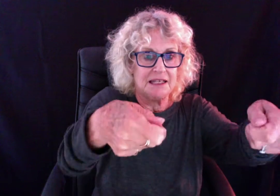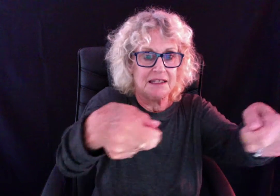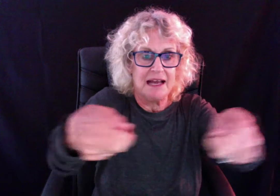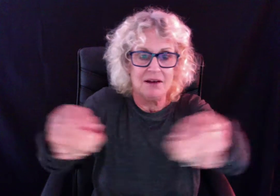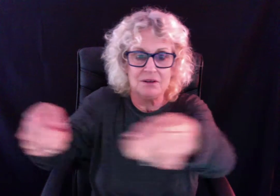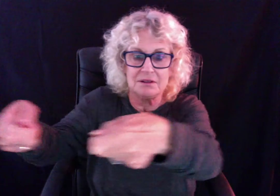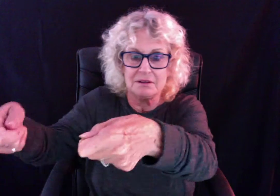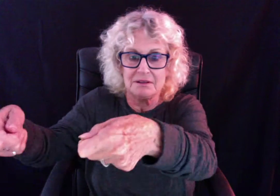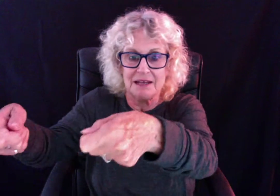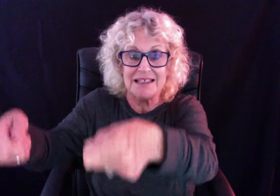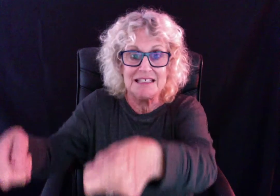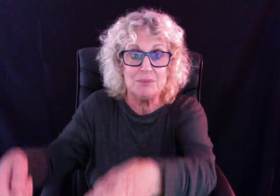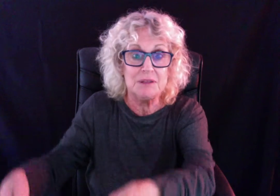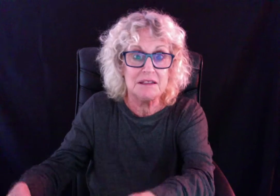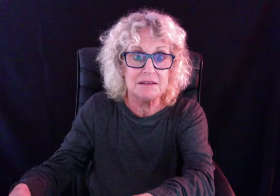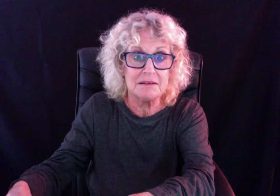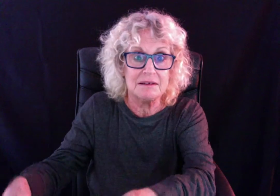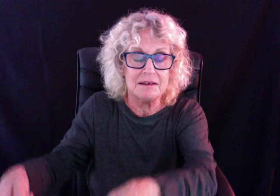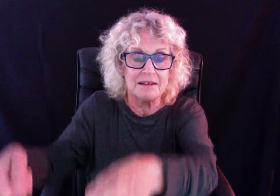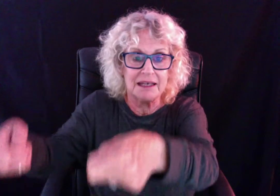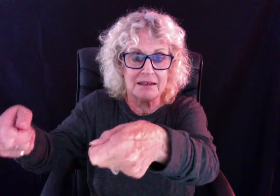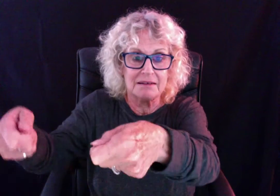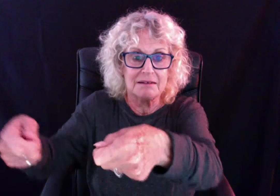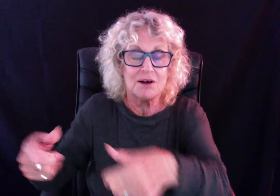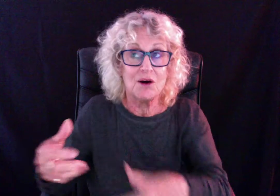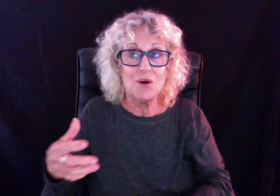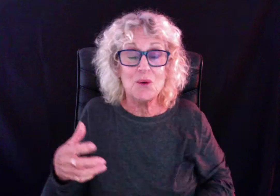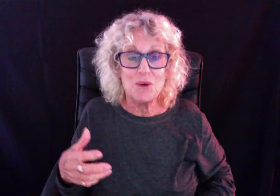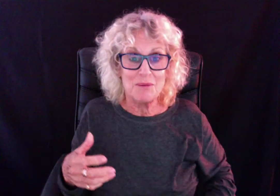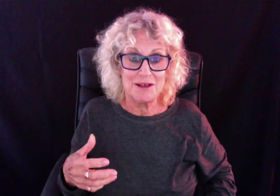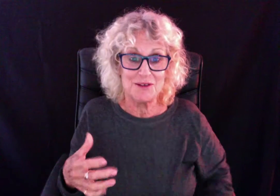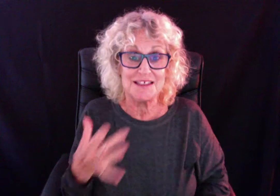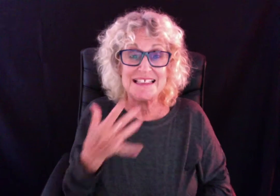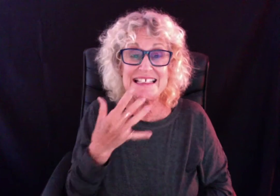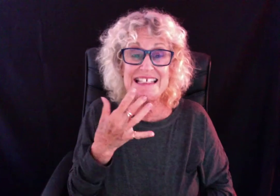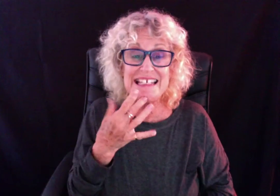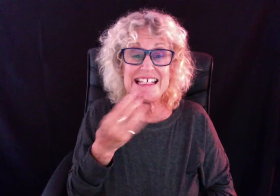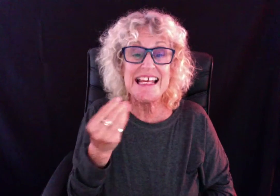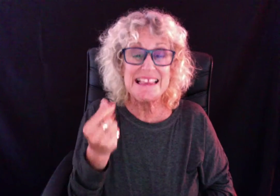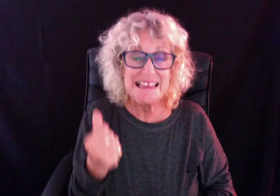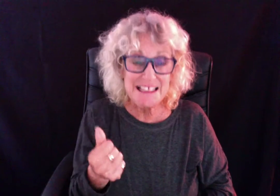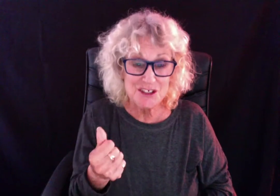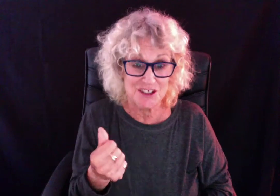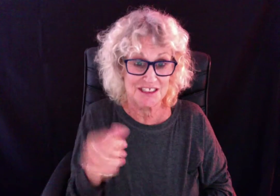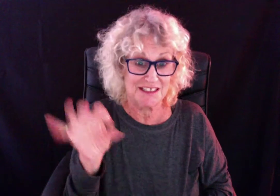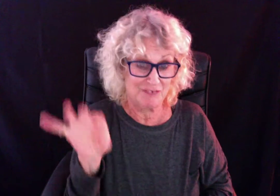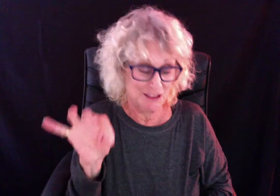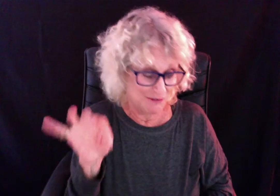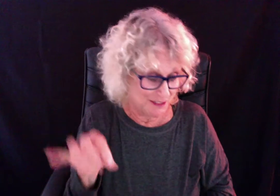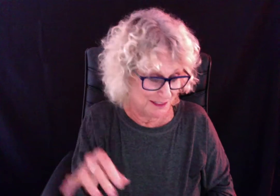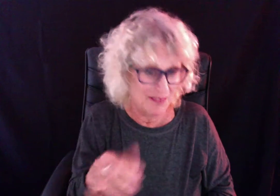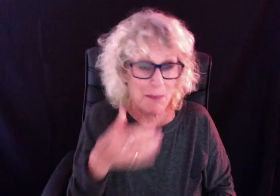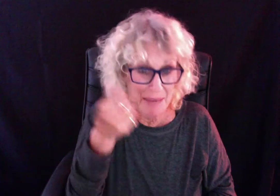it out, and dip it in again. Oh my goodness, delicious French fries, the